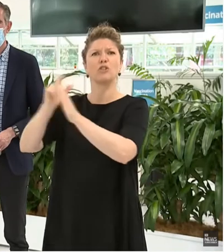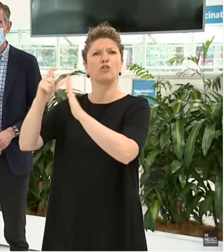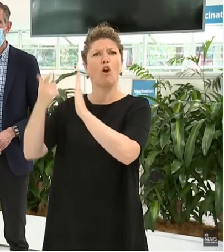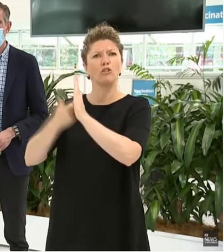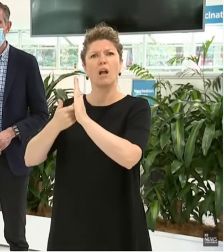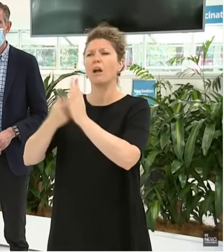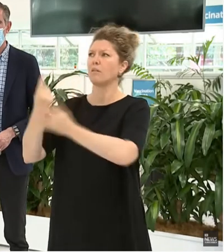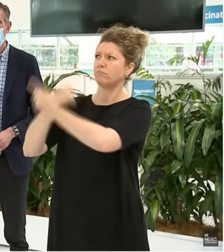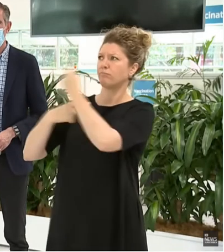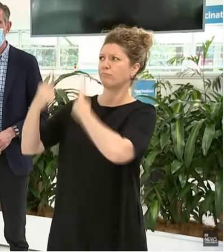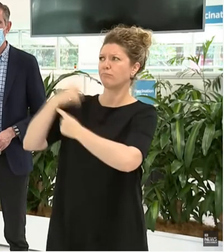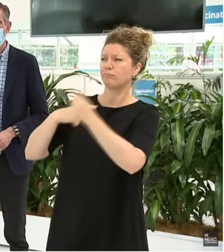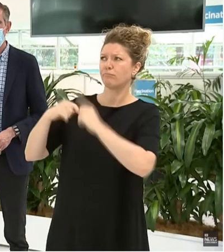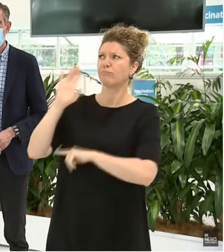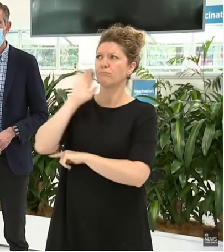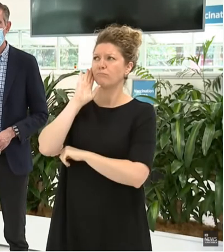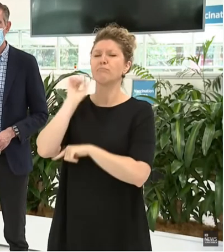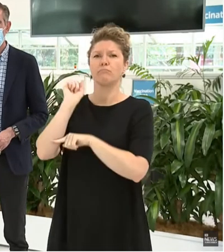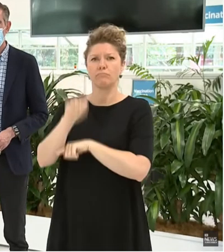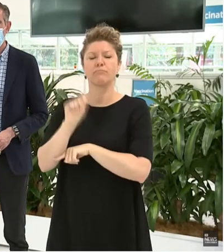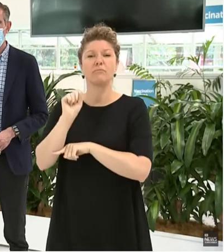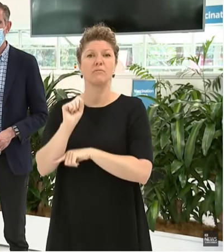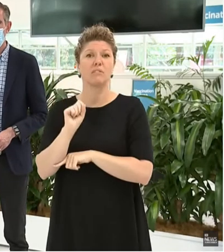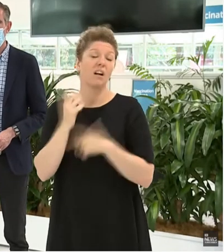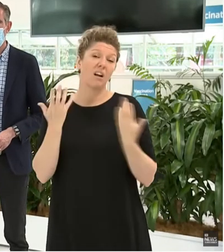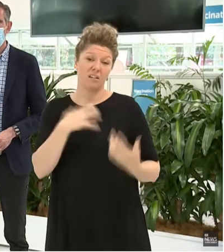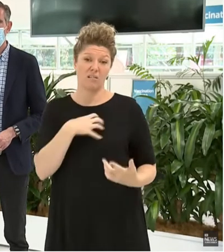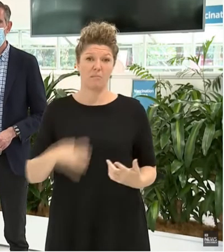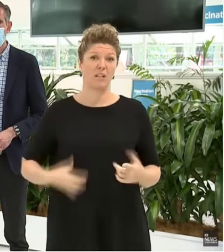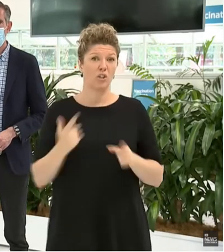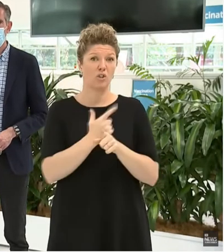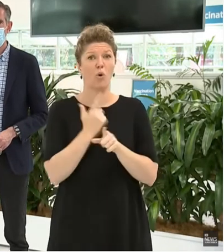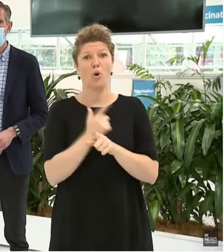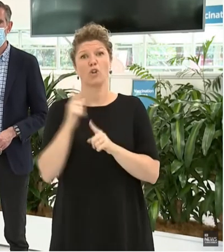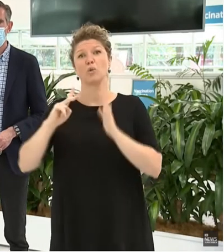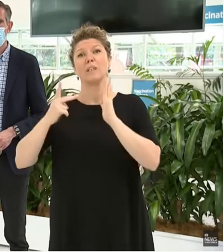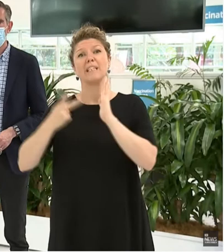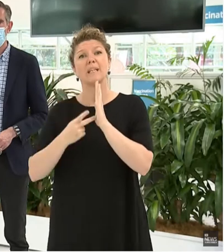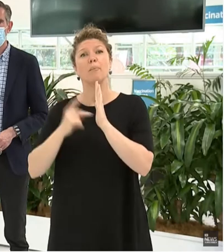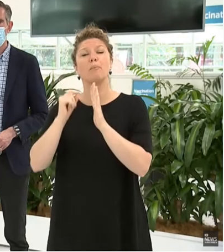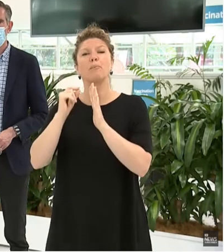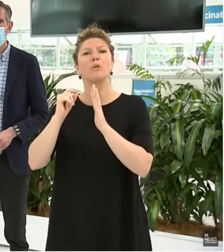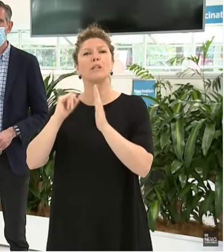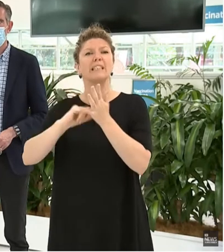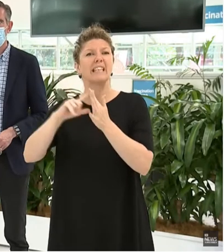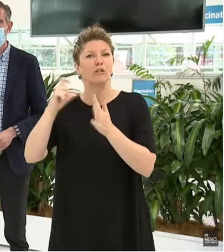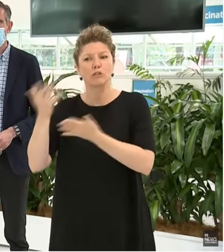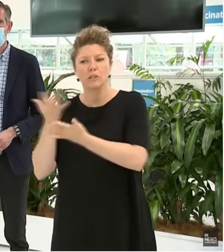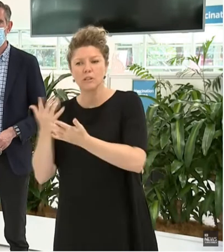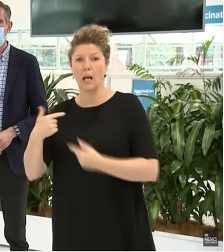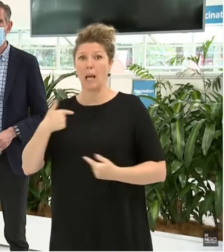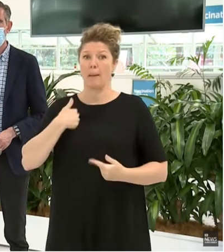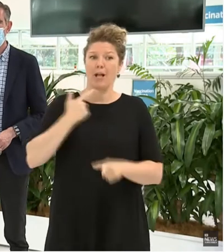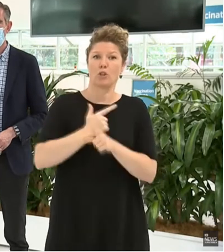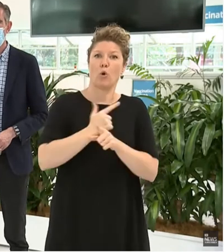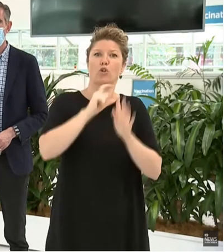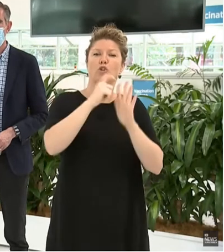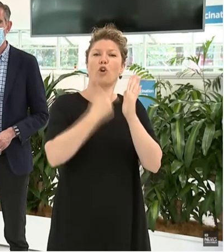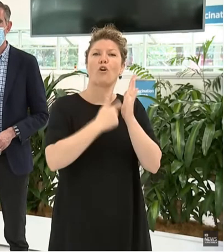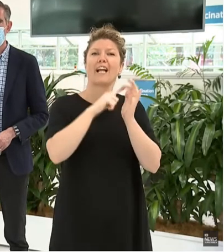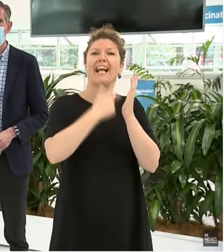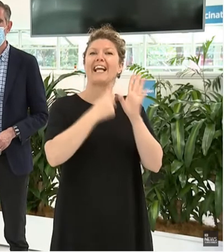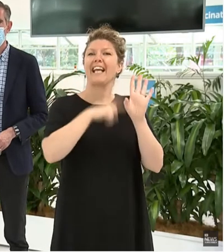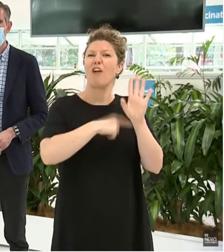them. I think the Premier's just been on the phone to the Deputy Secretary a couple of times this morning. I've been on the phone to Dr Chant probably half a dozen times. Every day we're talking about